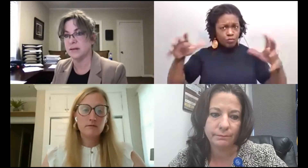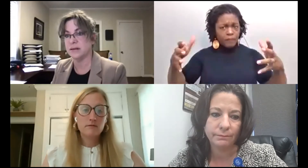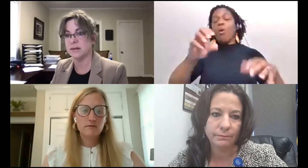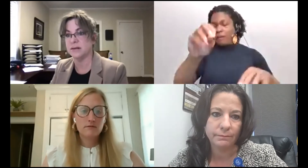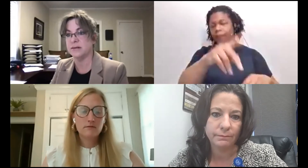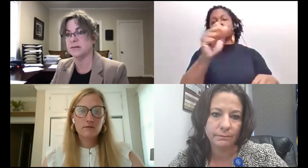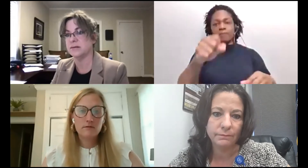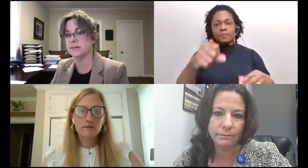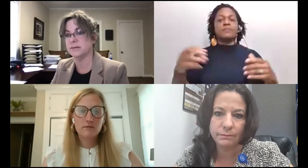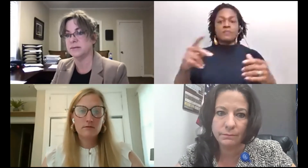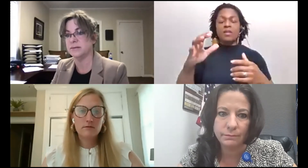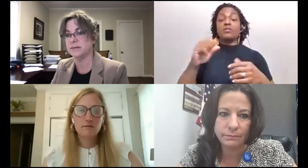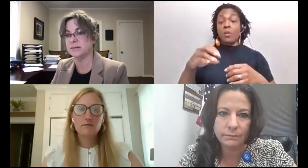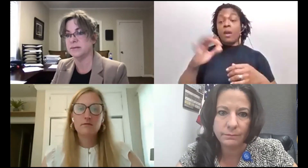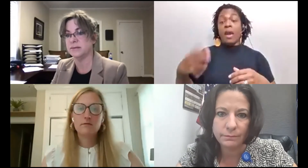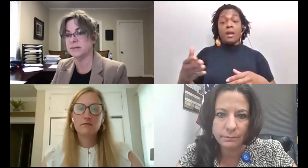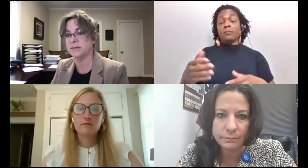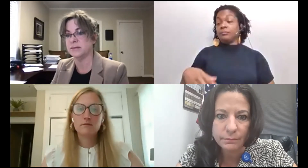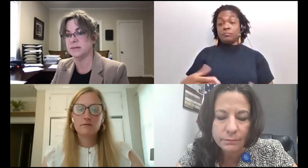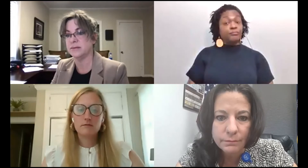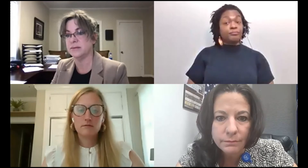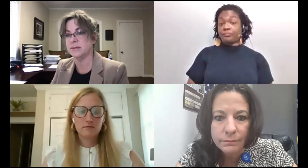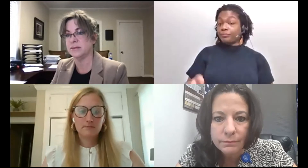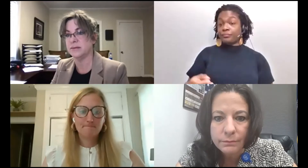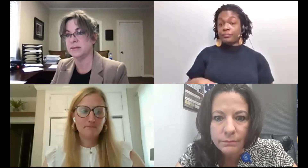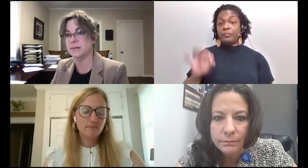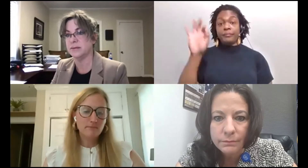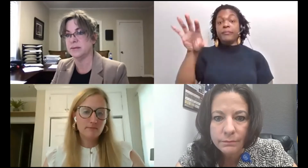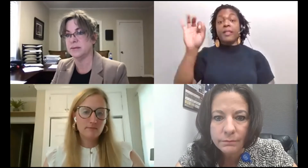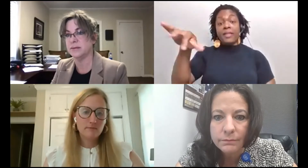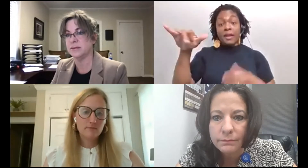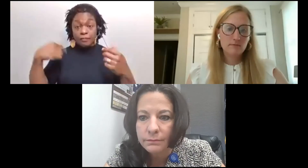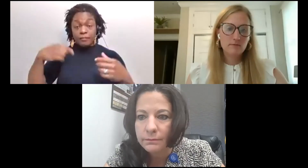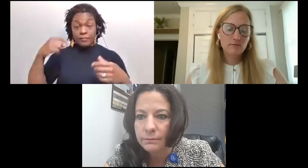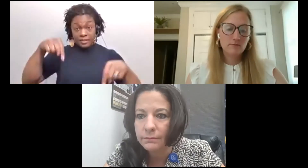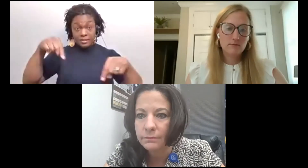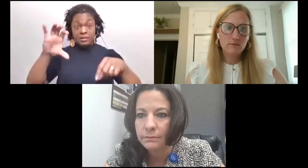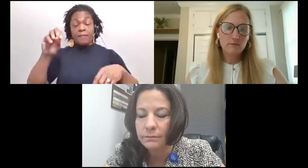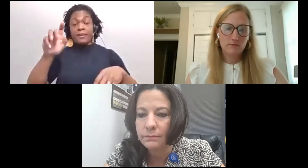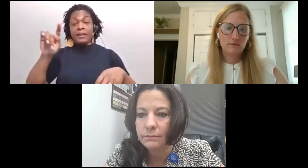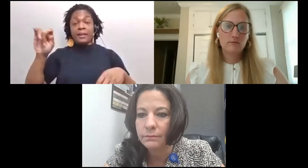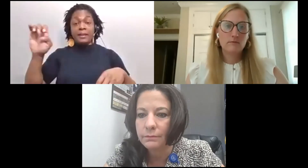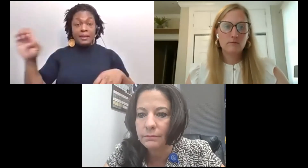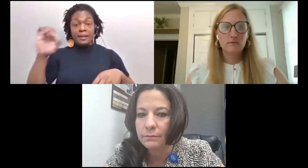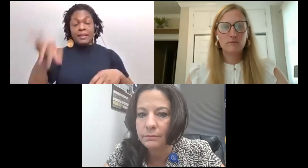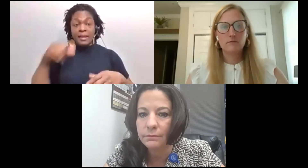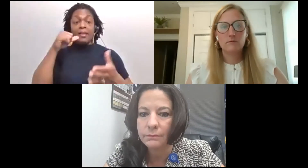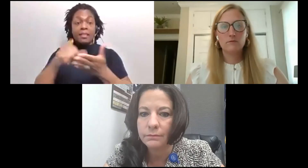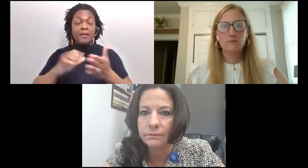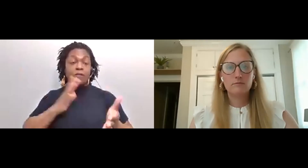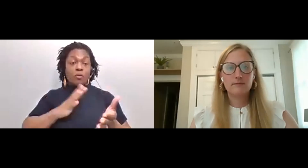that the committee make a recommendation to support equitable funding for direct support